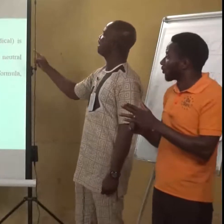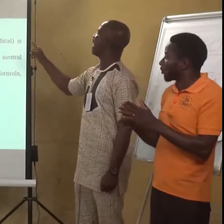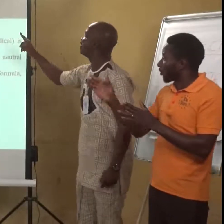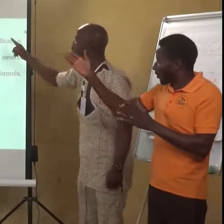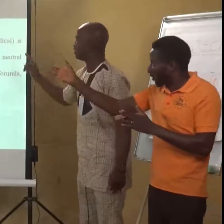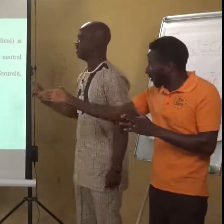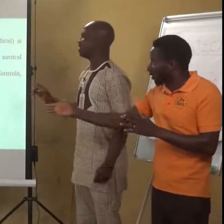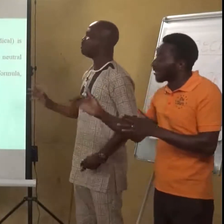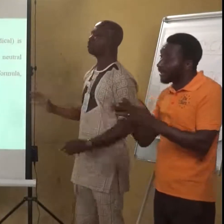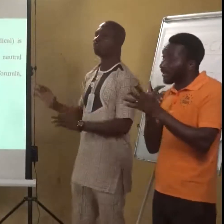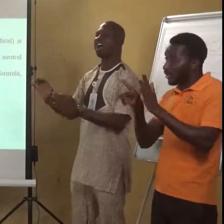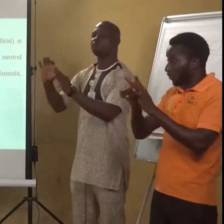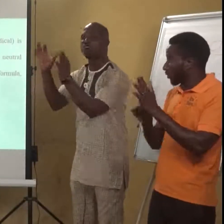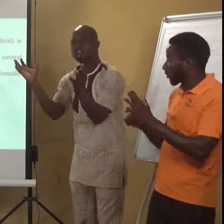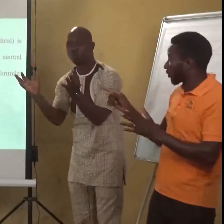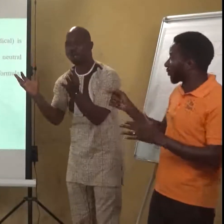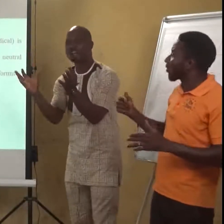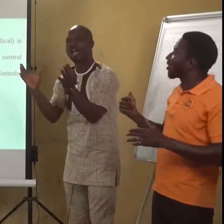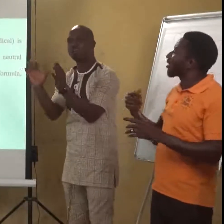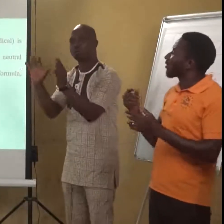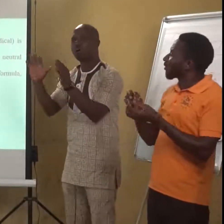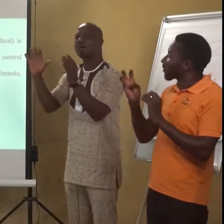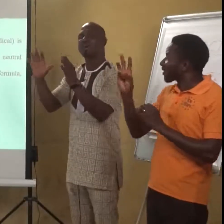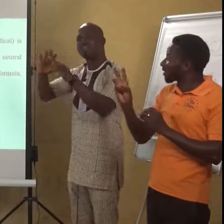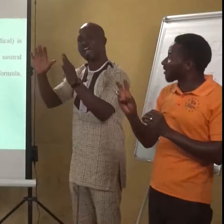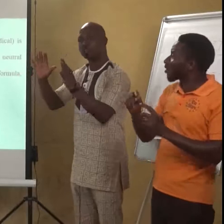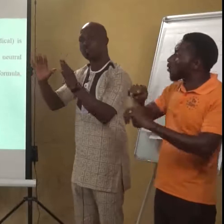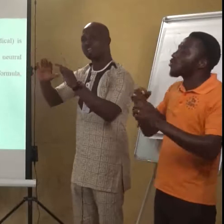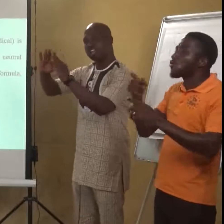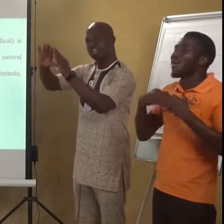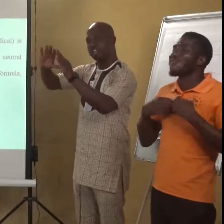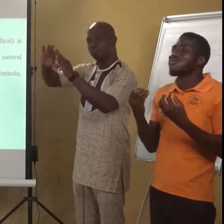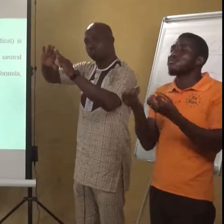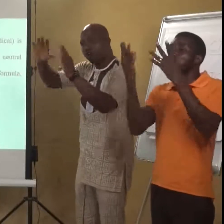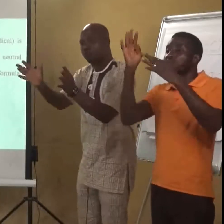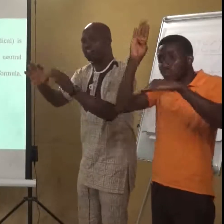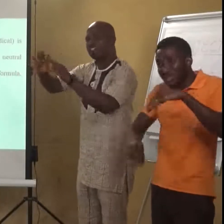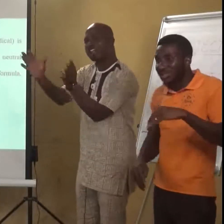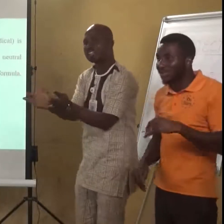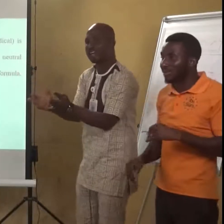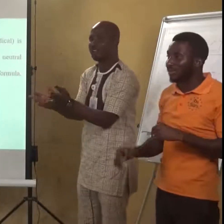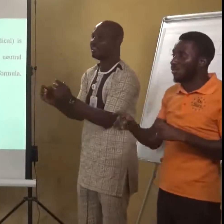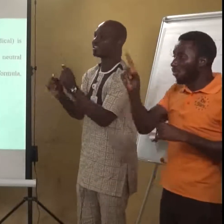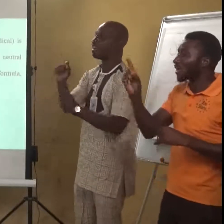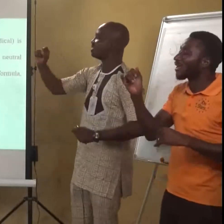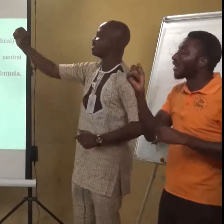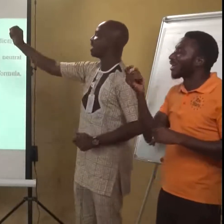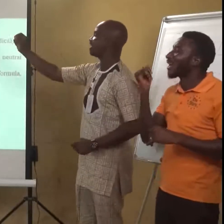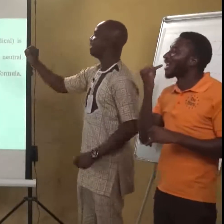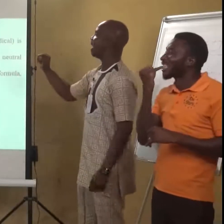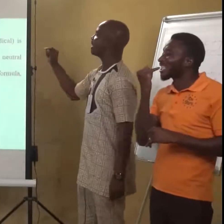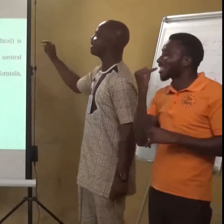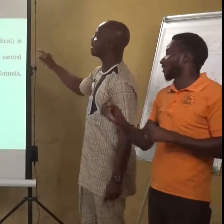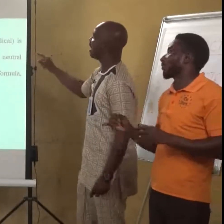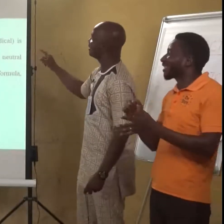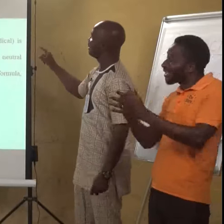polyatomic ion. That means when you have more than one ion, one atom in a compound, in a radical, it carries a charge,